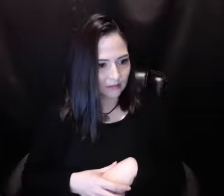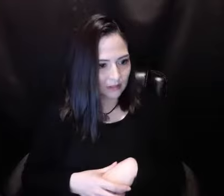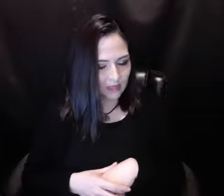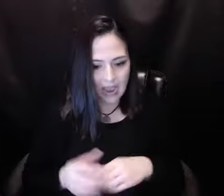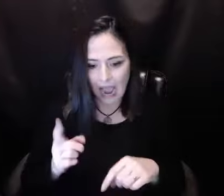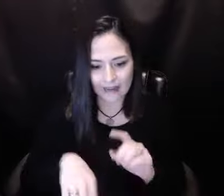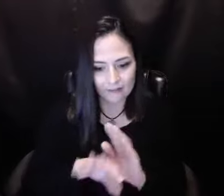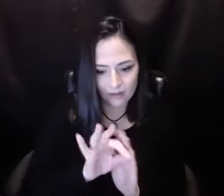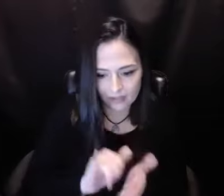in this case,